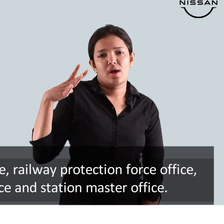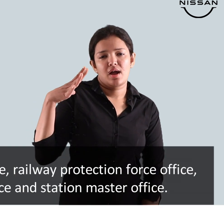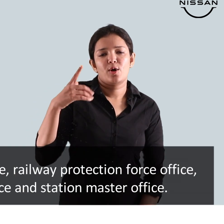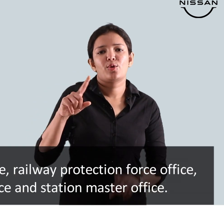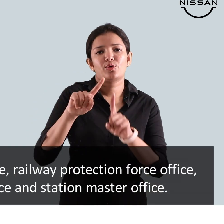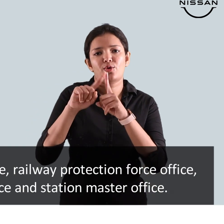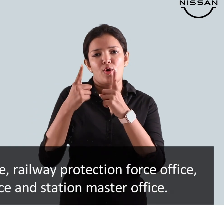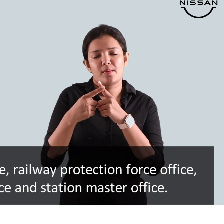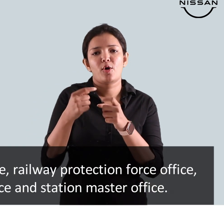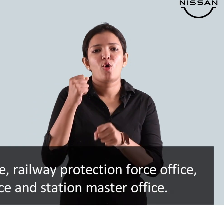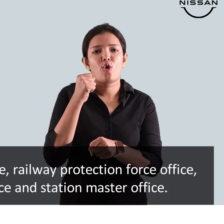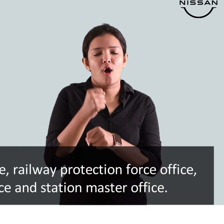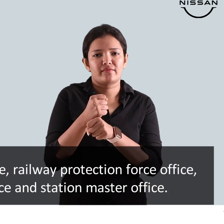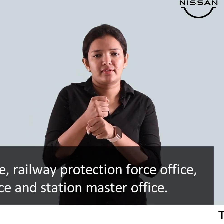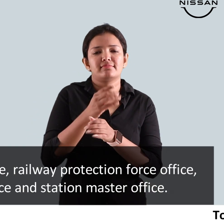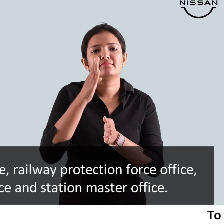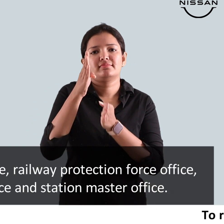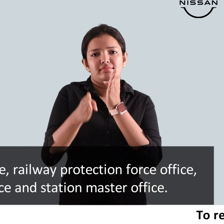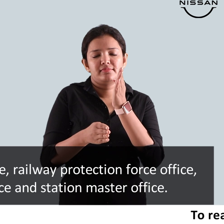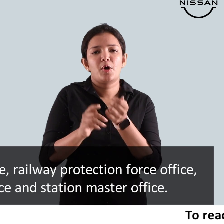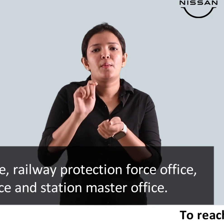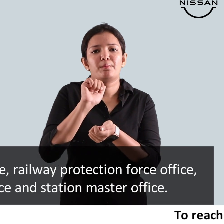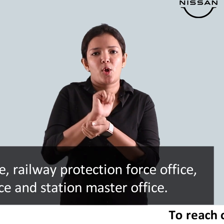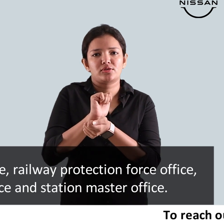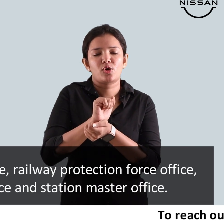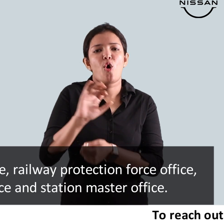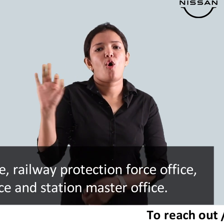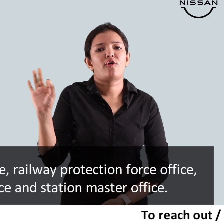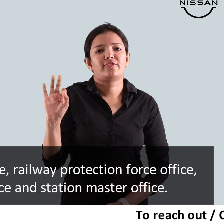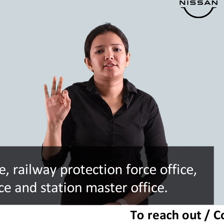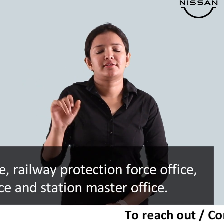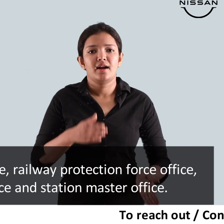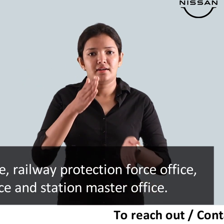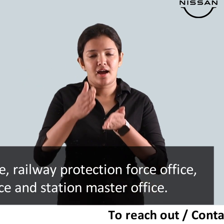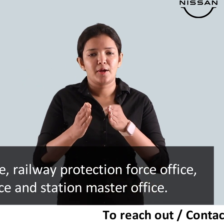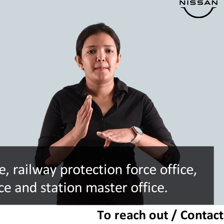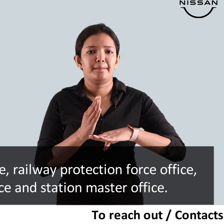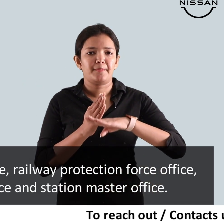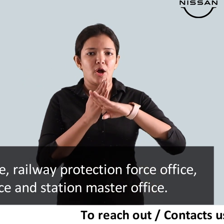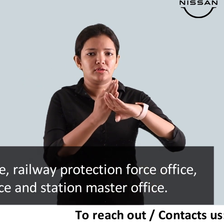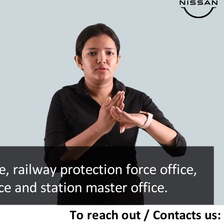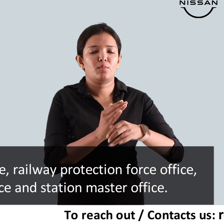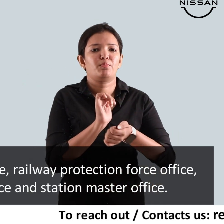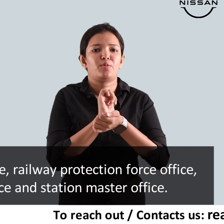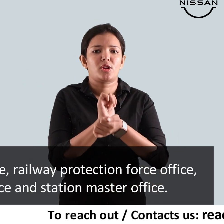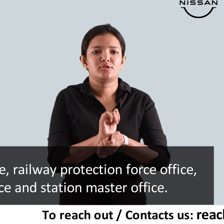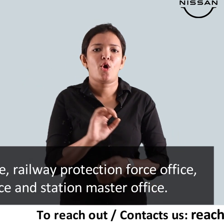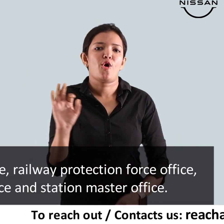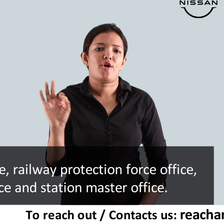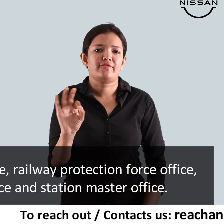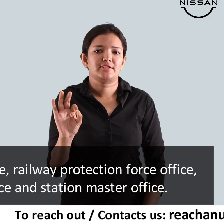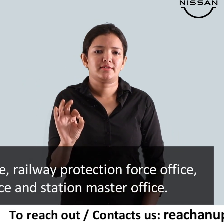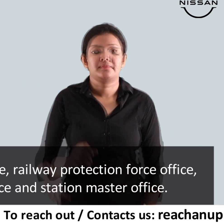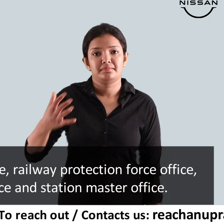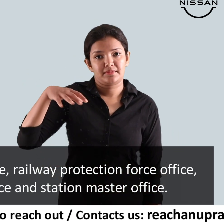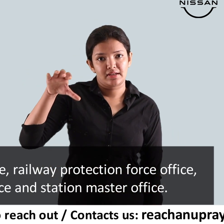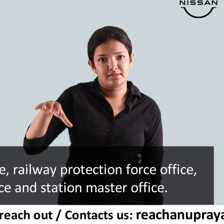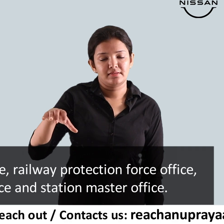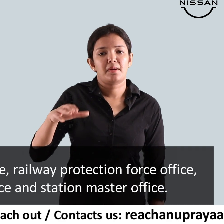rooms, Government Railway Police, Railway Protection Force Office, Station Manager Office